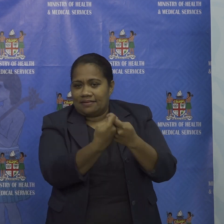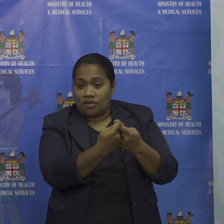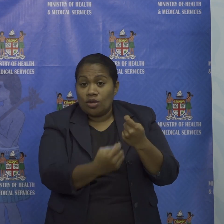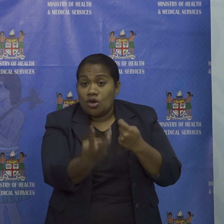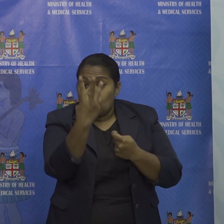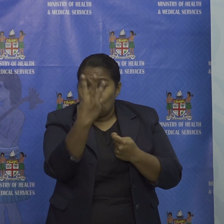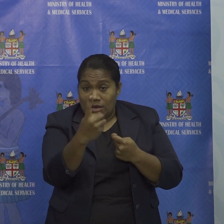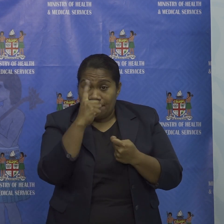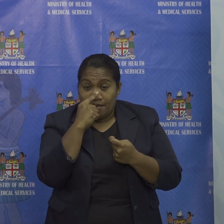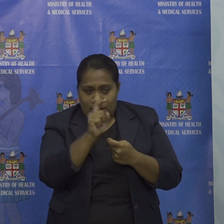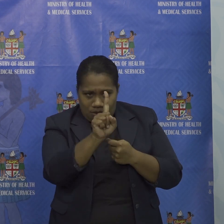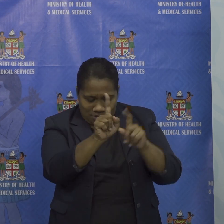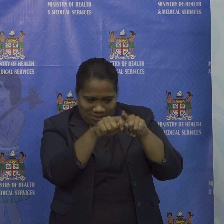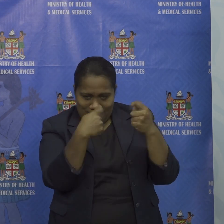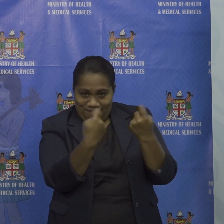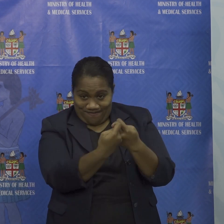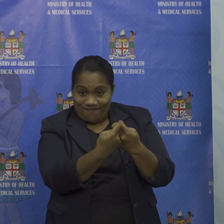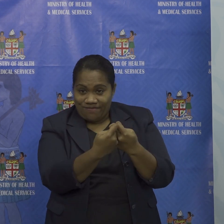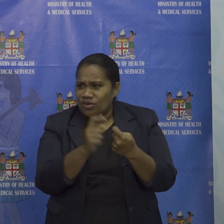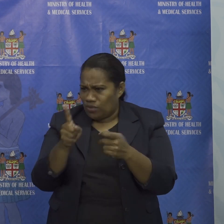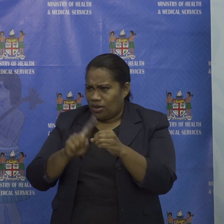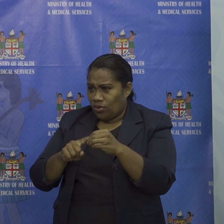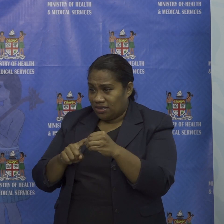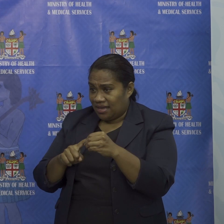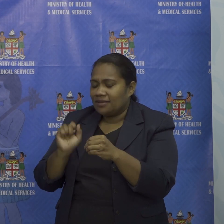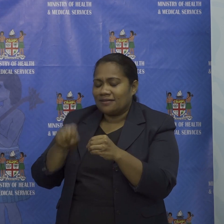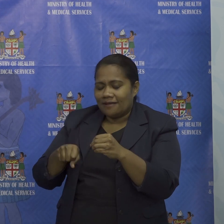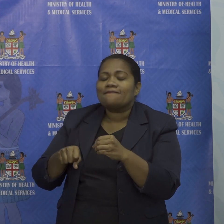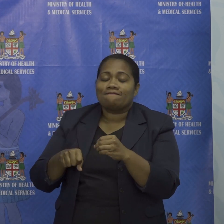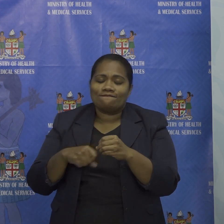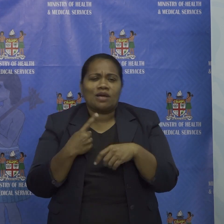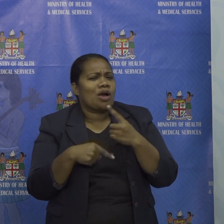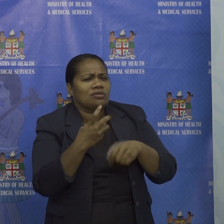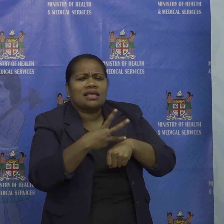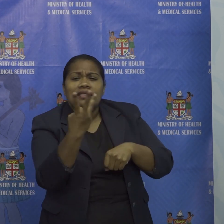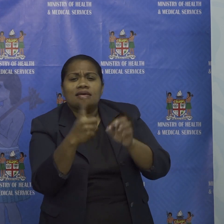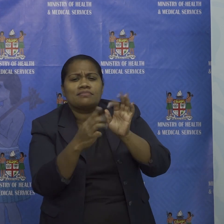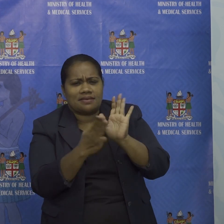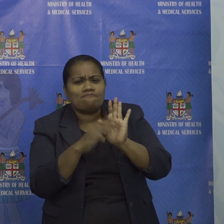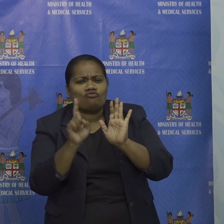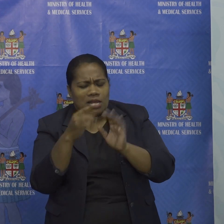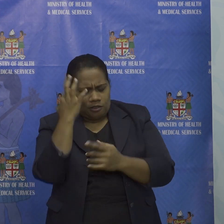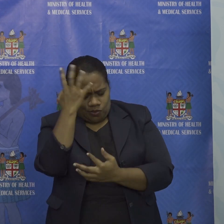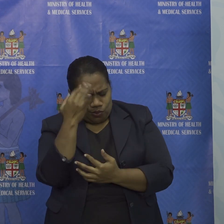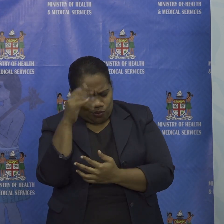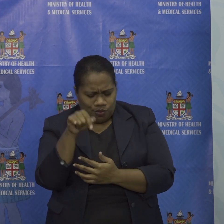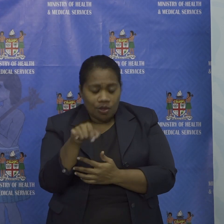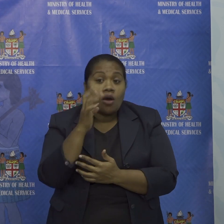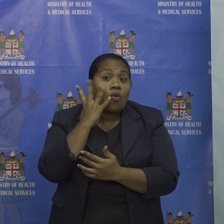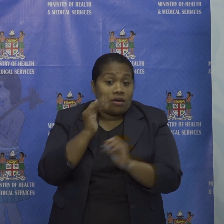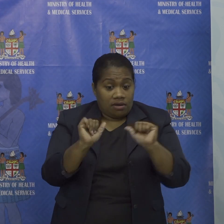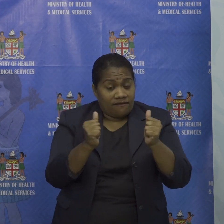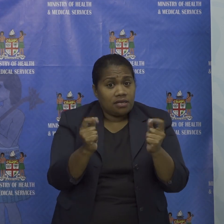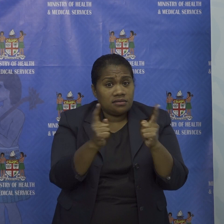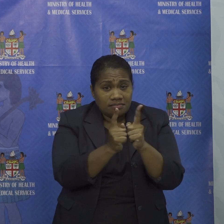team. I think that's the question you're asking. Okay. That was at about 3 p.m. That was the thought process. But as we finished the